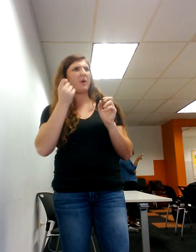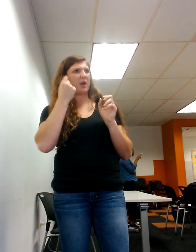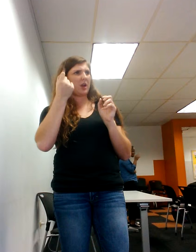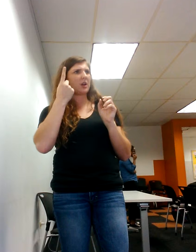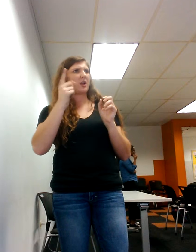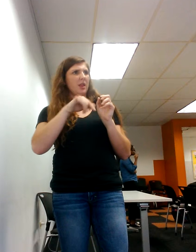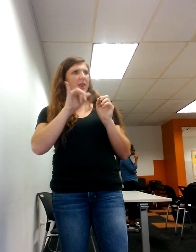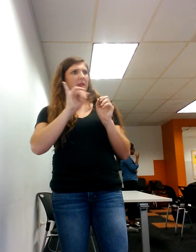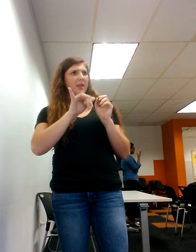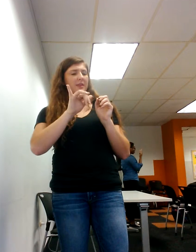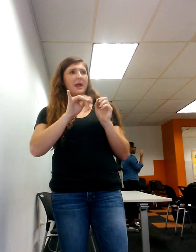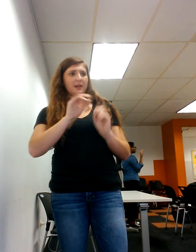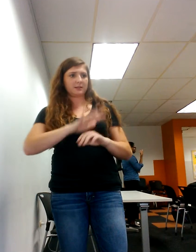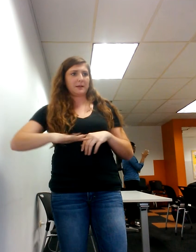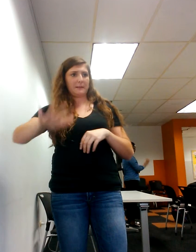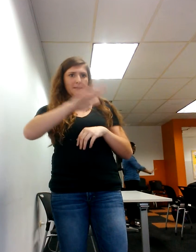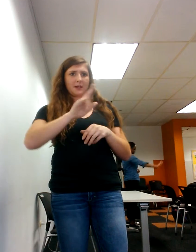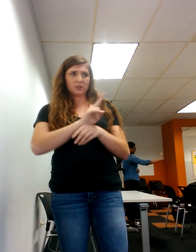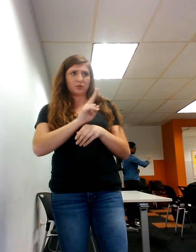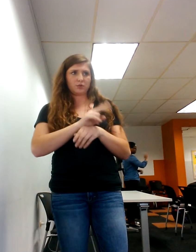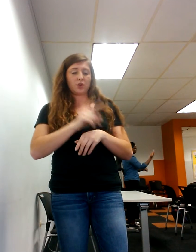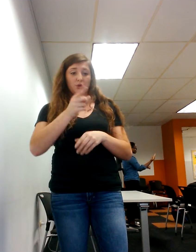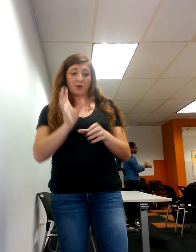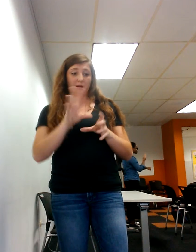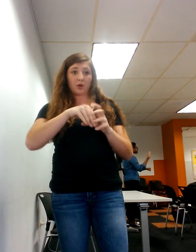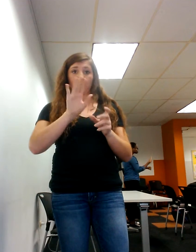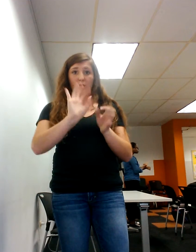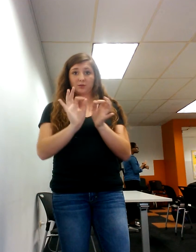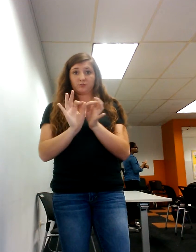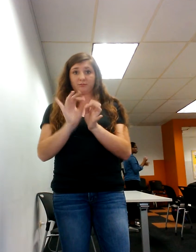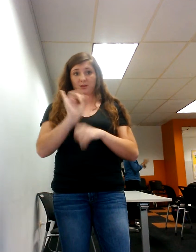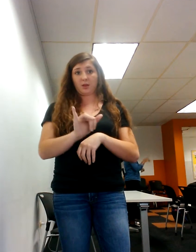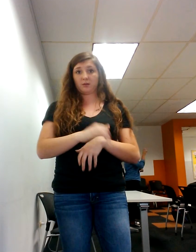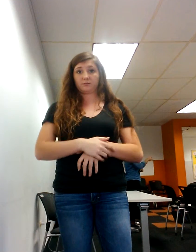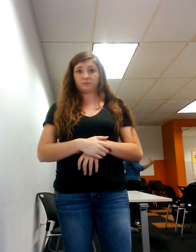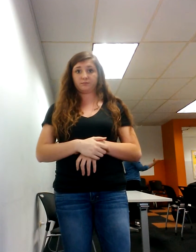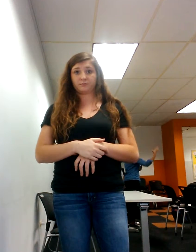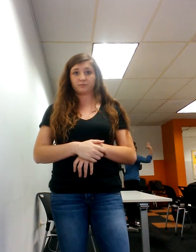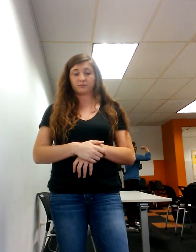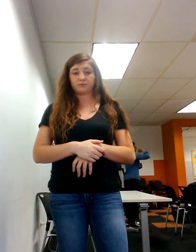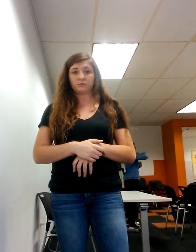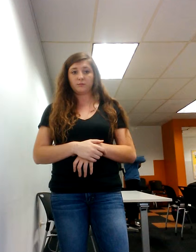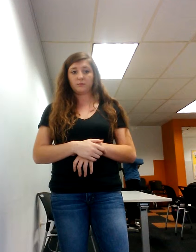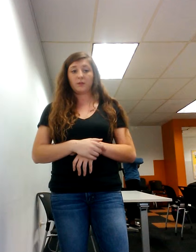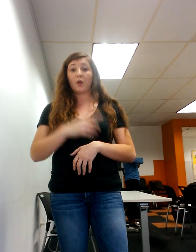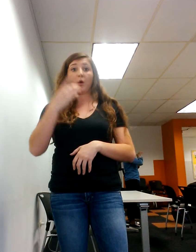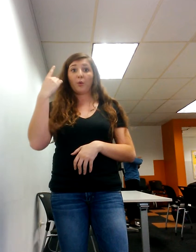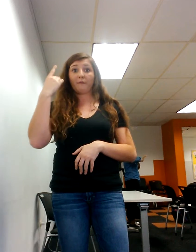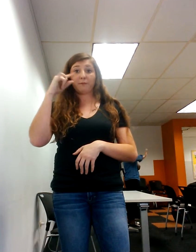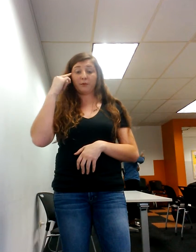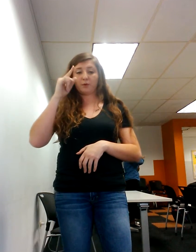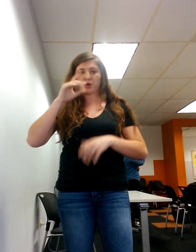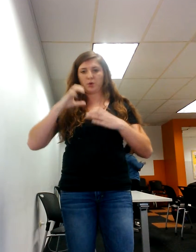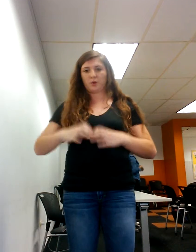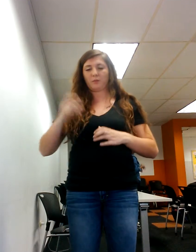they're using space. You need to incorporate that into your interpretation so your consumers will understand it.